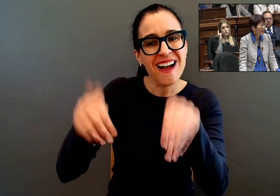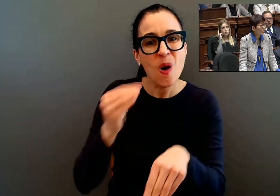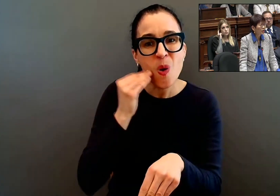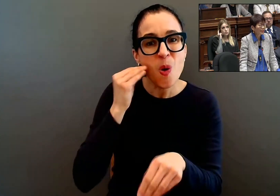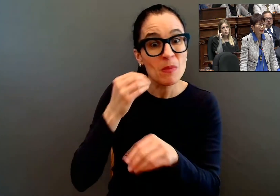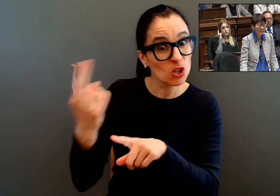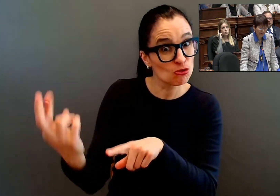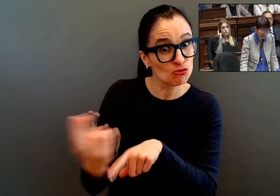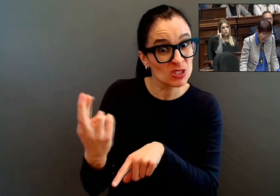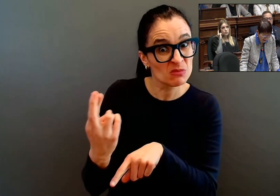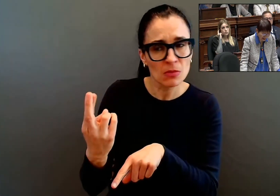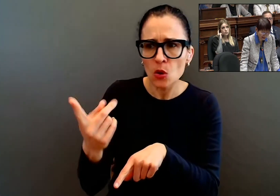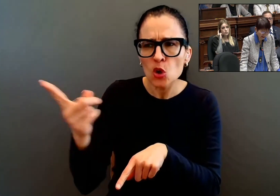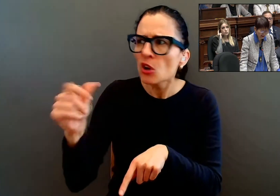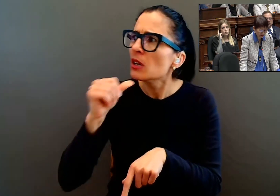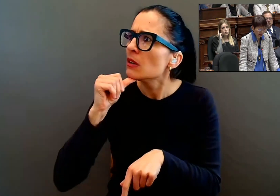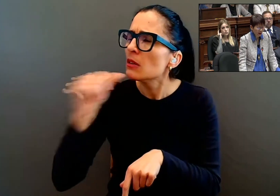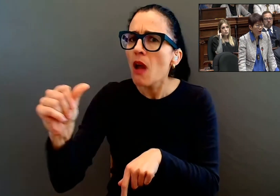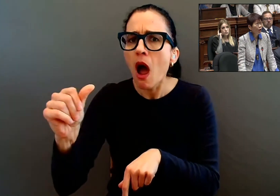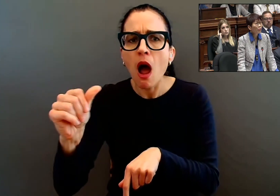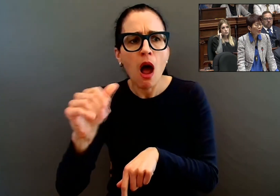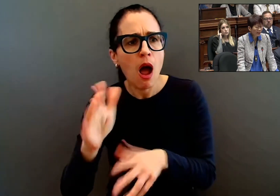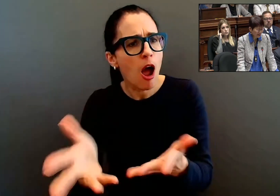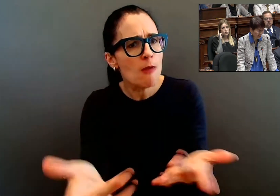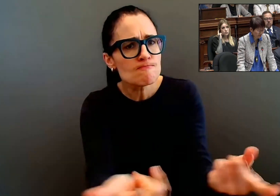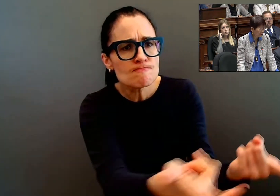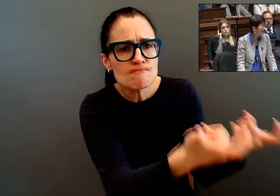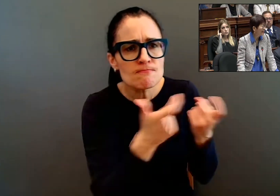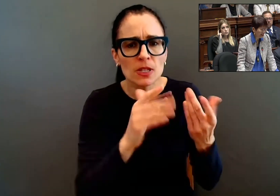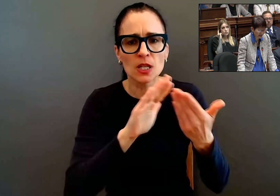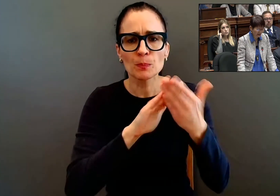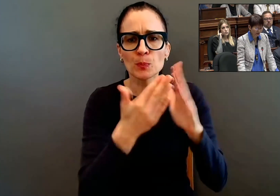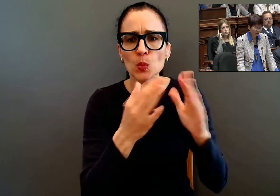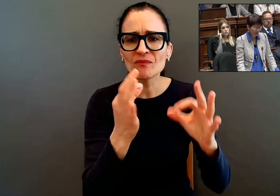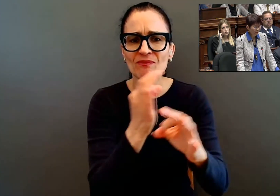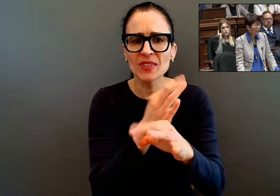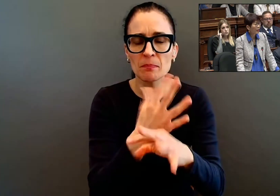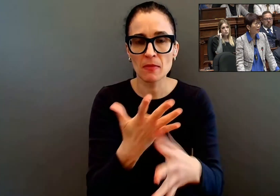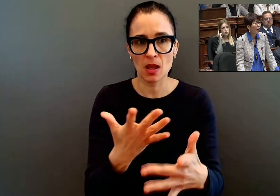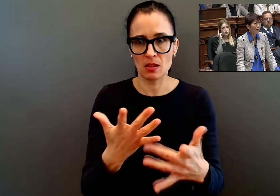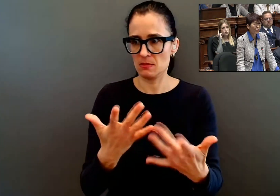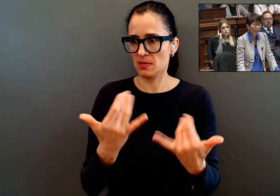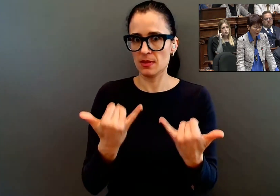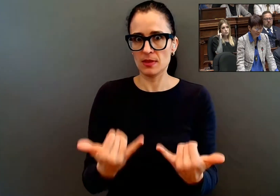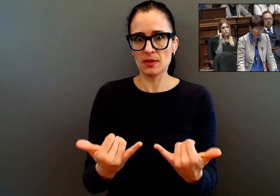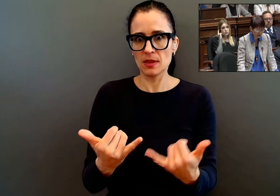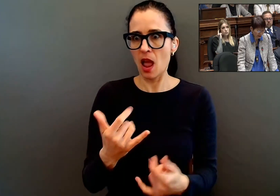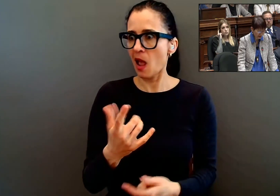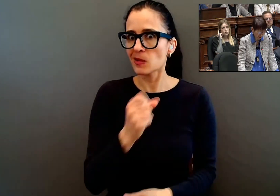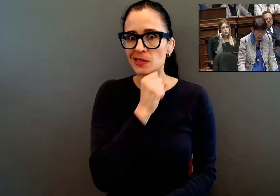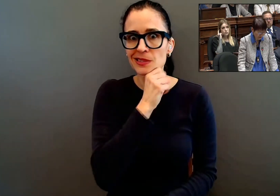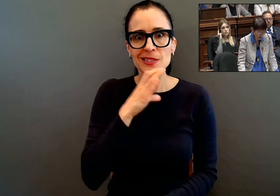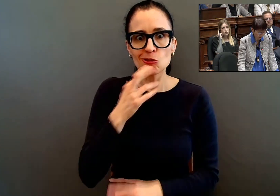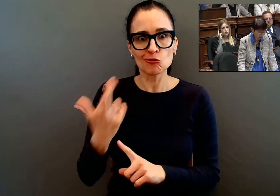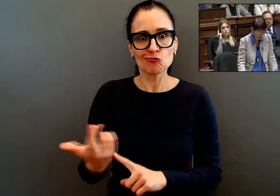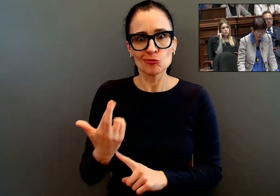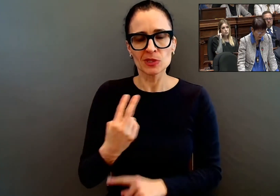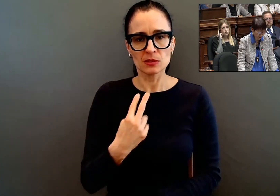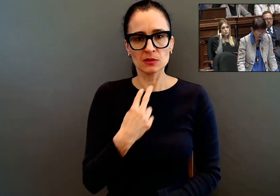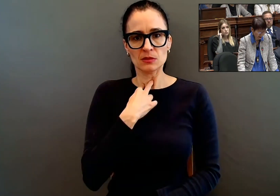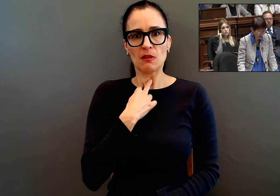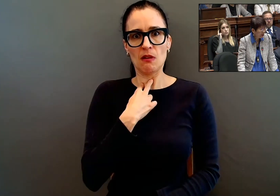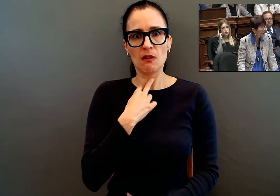Richmond's elders are stuck on wait lists for years without affordable, safe